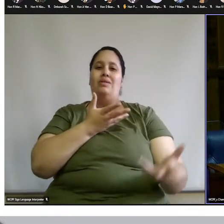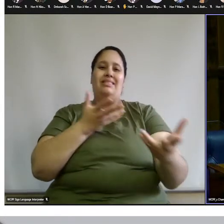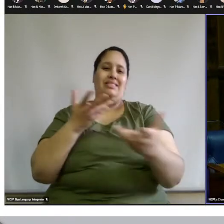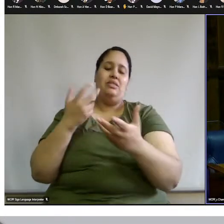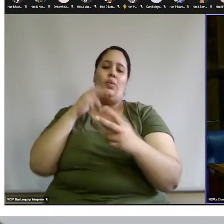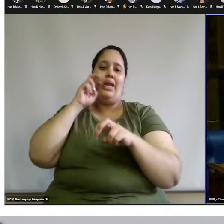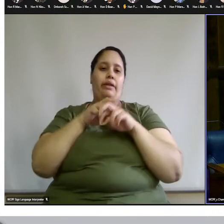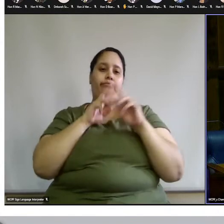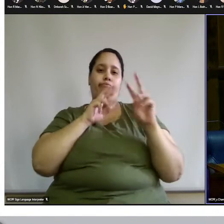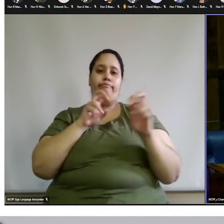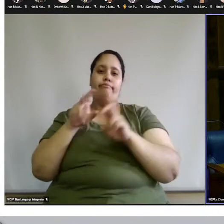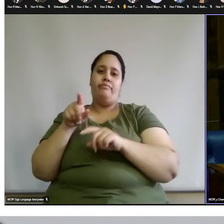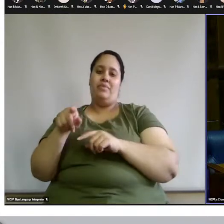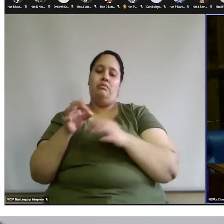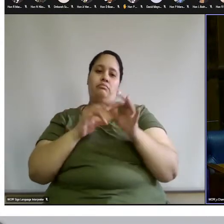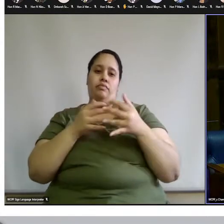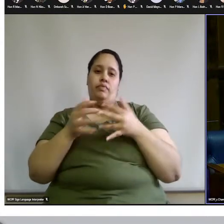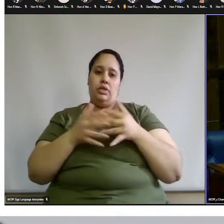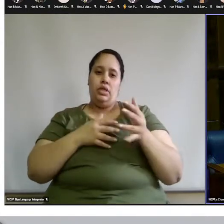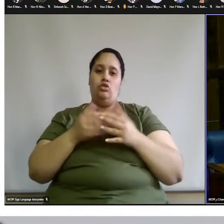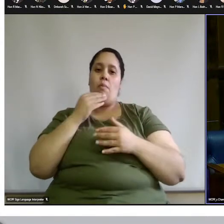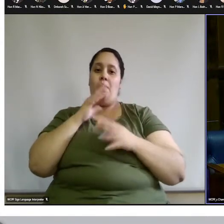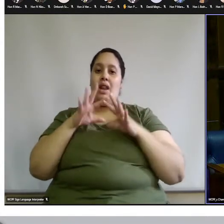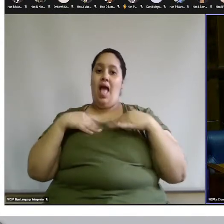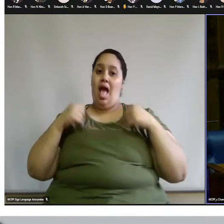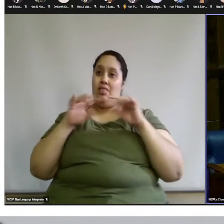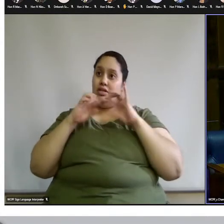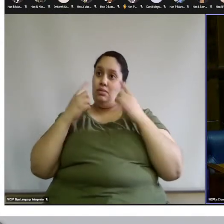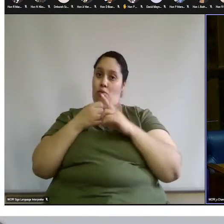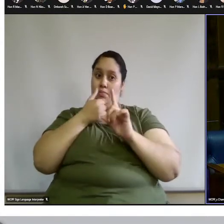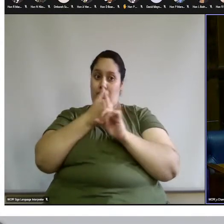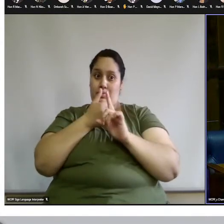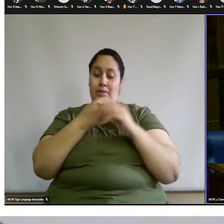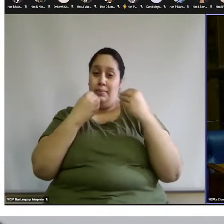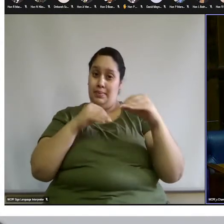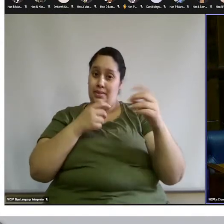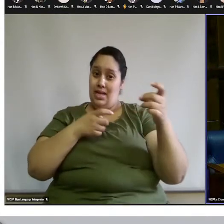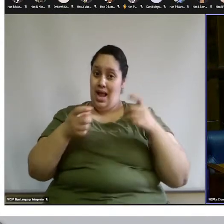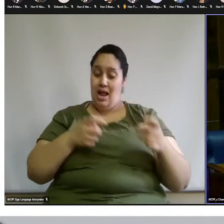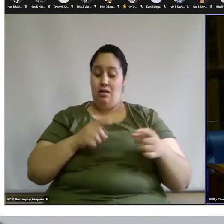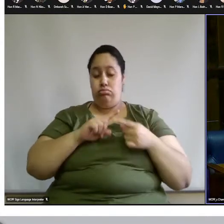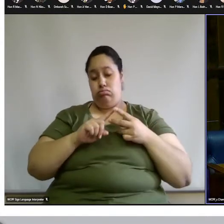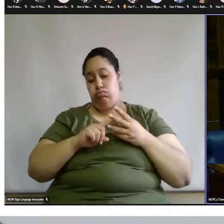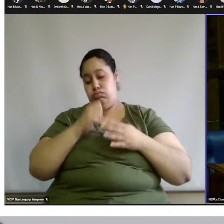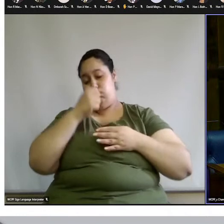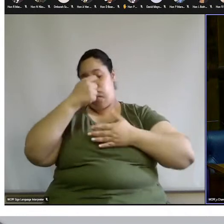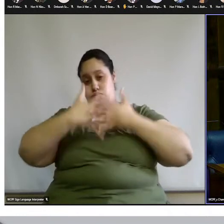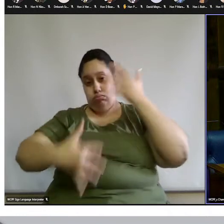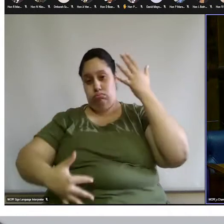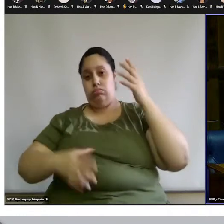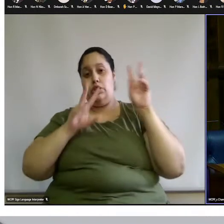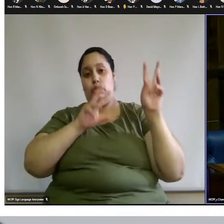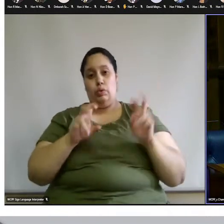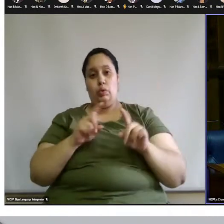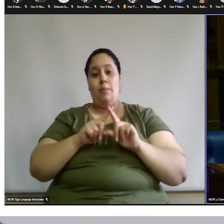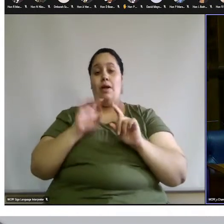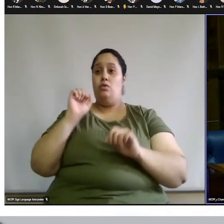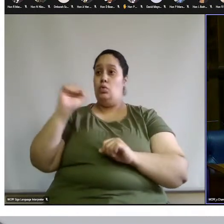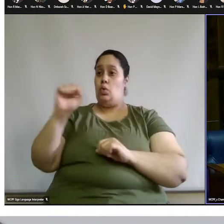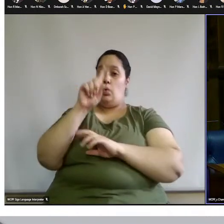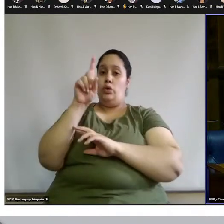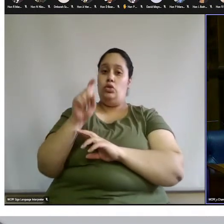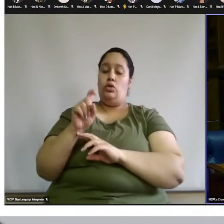visit yourself, because, of course, the health department themselves are also busy dealing with all of these issues. But on the question